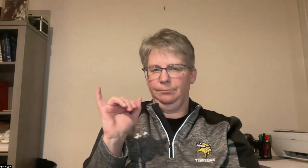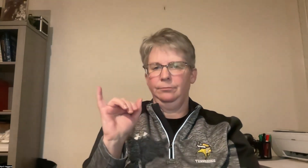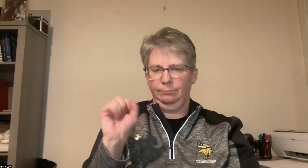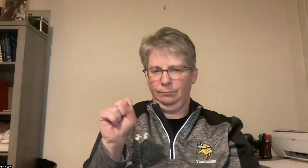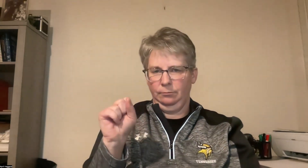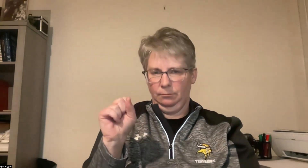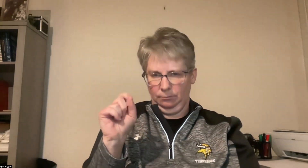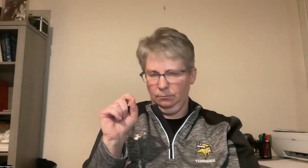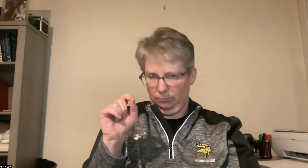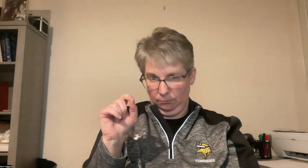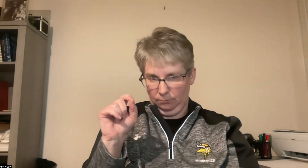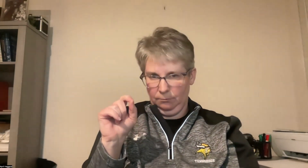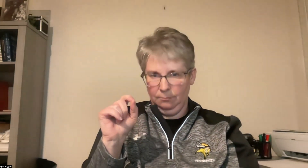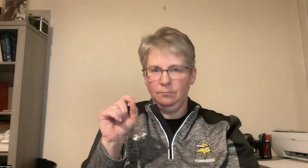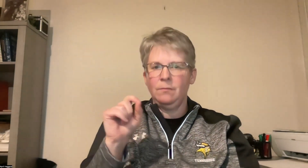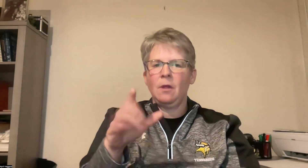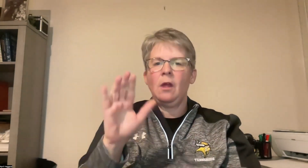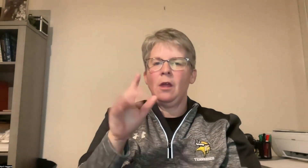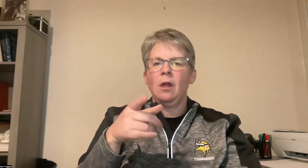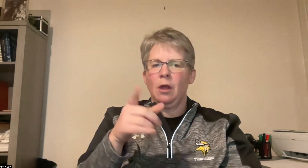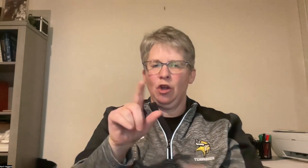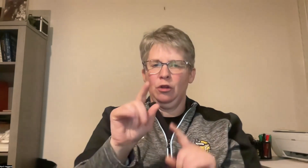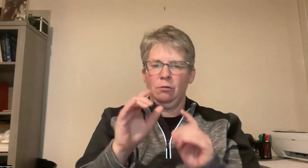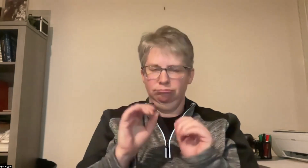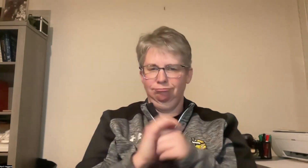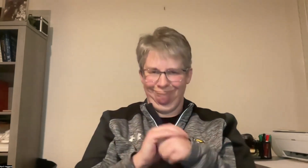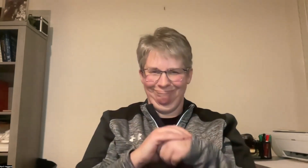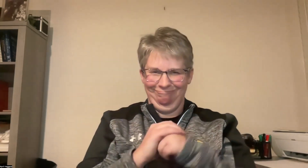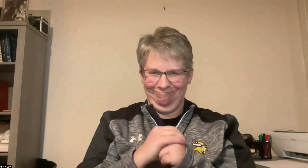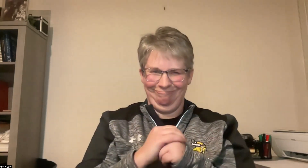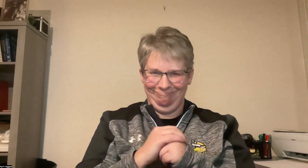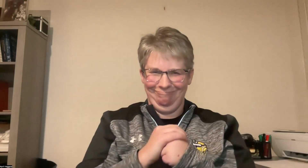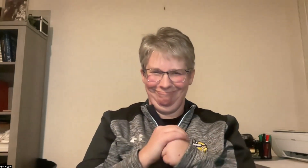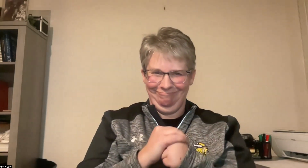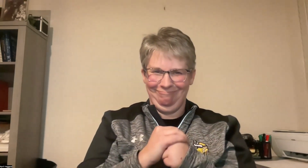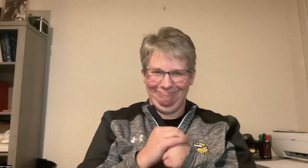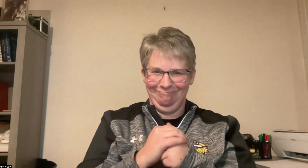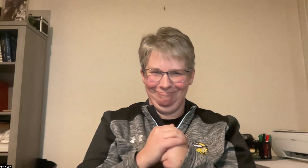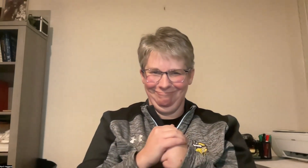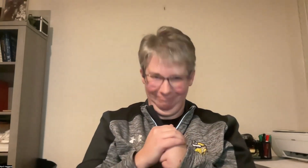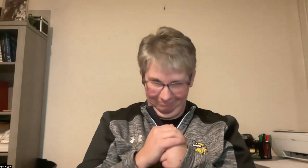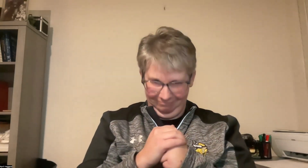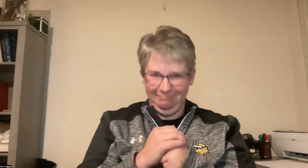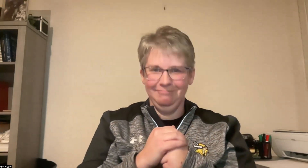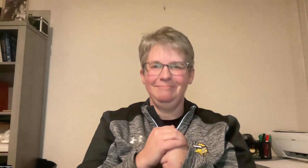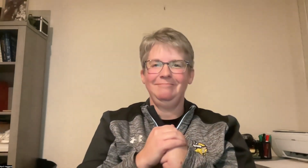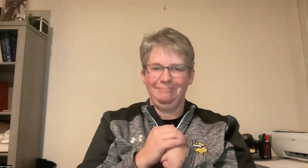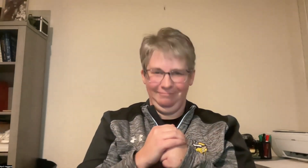There hasn't been any communication. So just a little worried about that and, how we can do our job